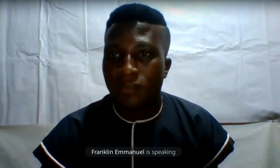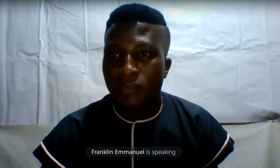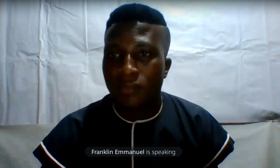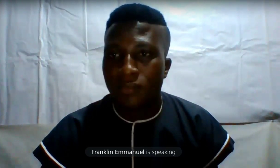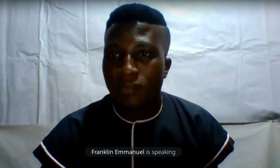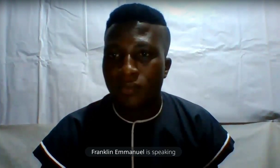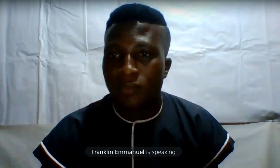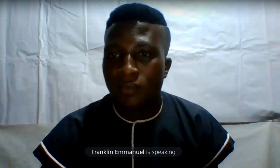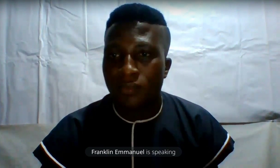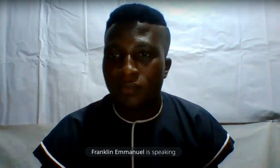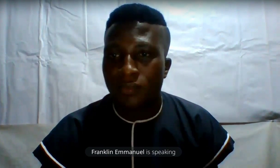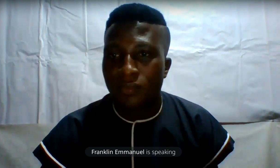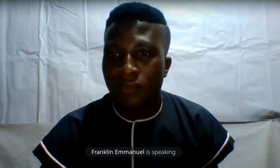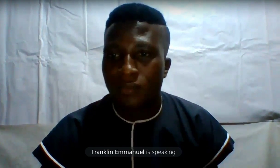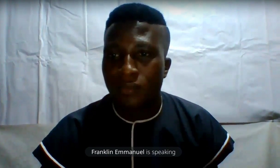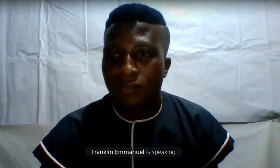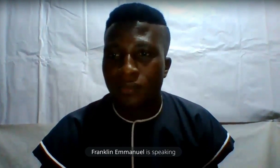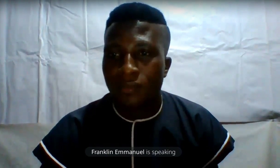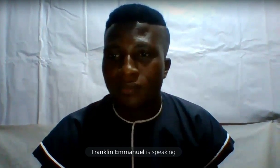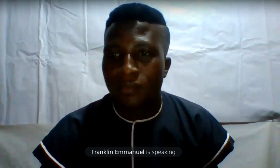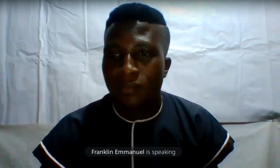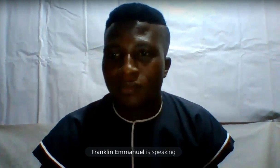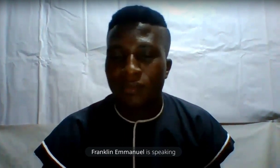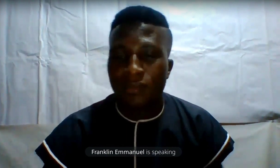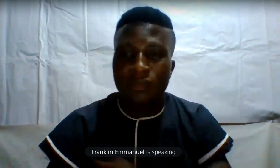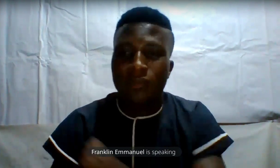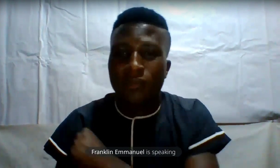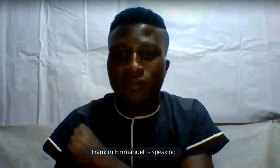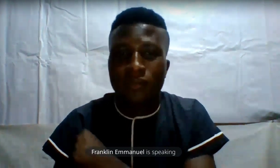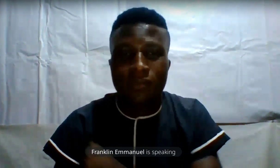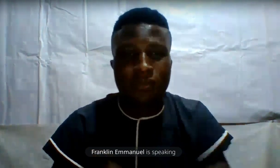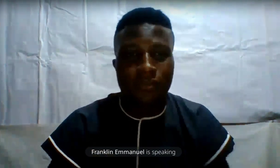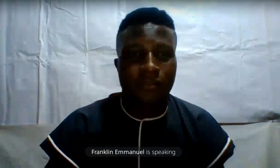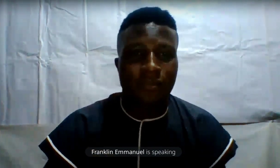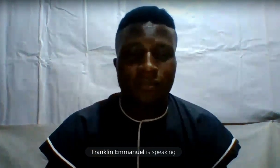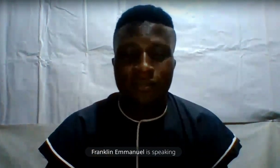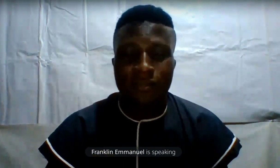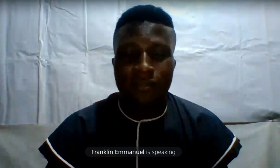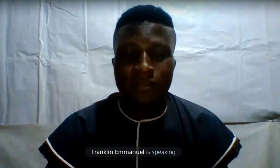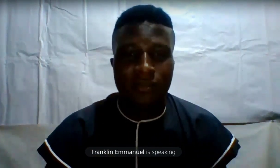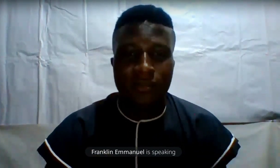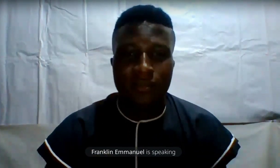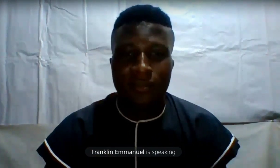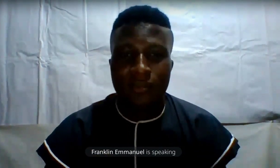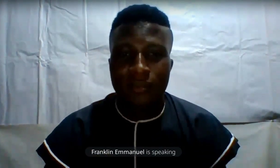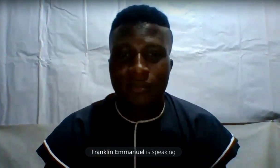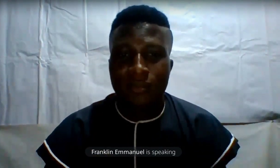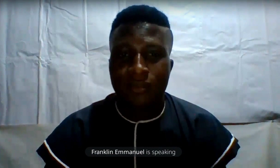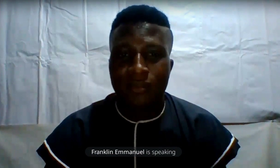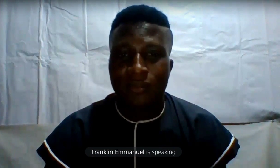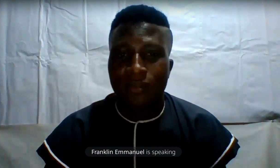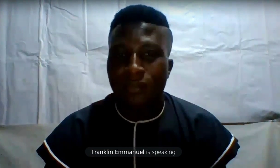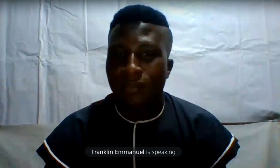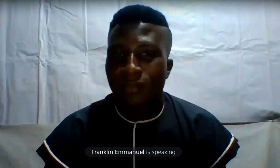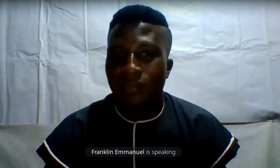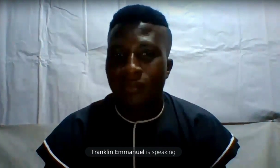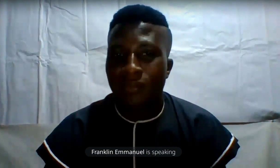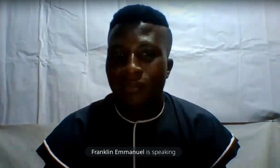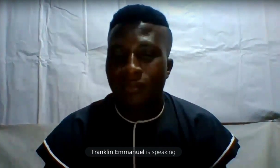coming. Thank you for still being here. And we hope we'll still keep seeing each faces. Because the first day is often the best day and the most populated day. But